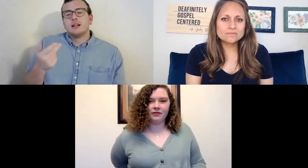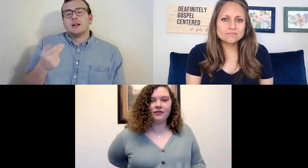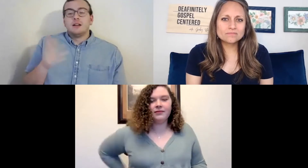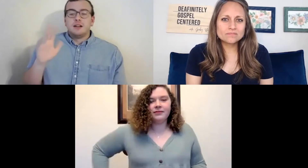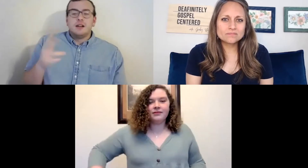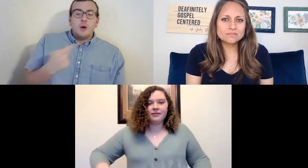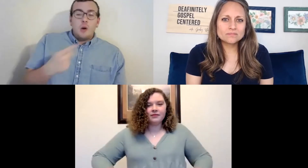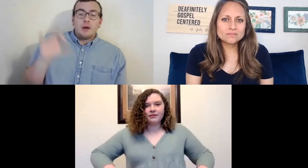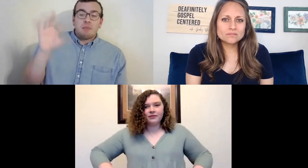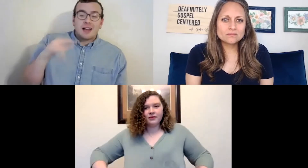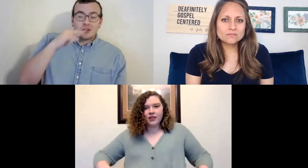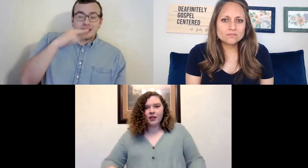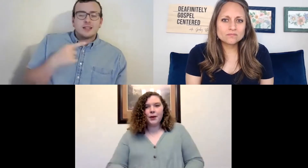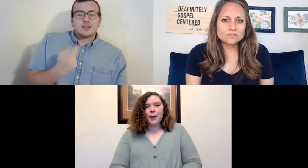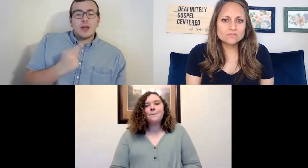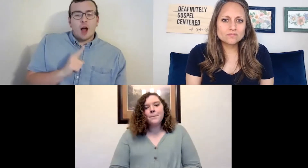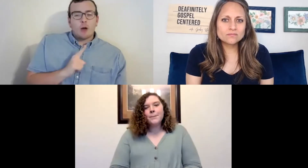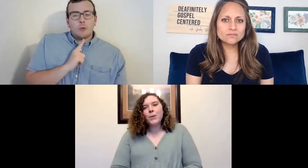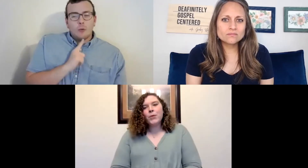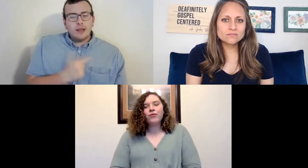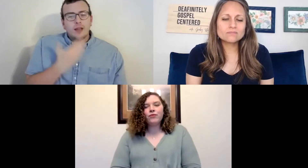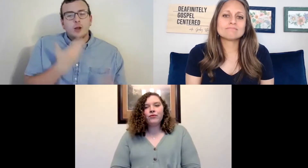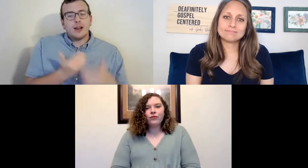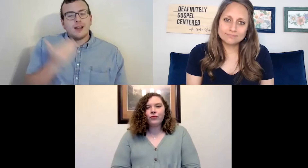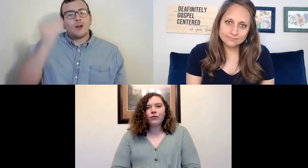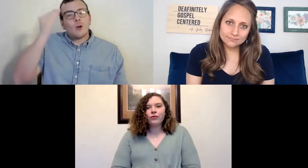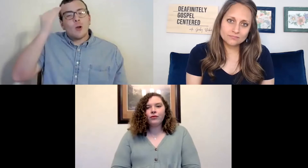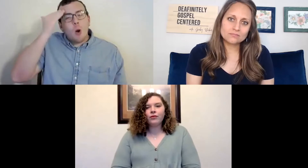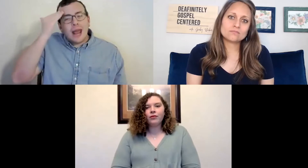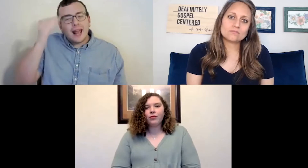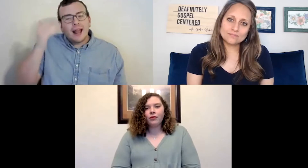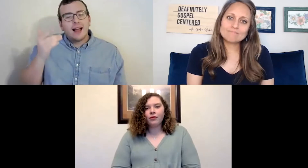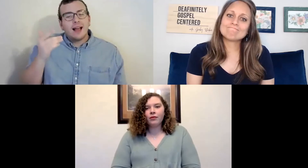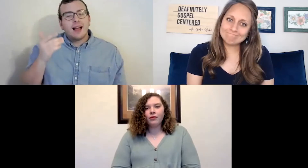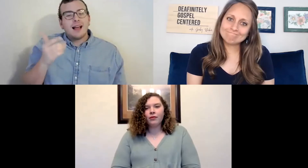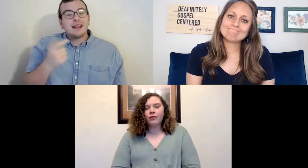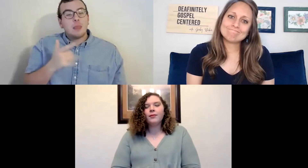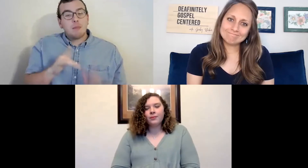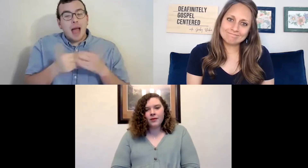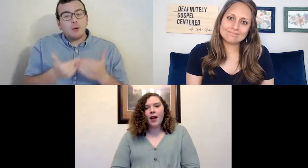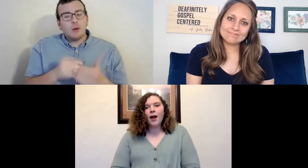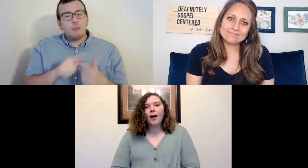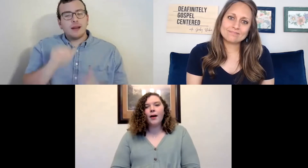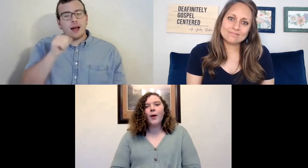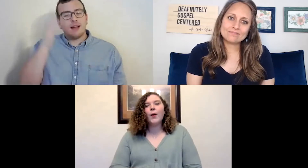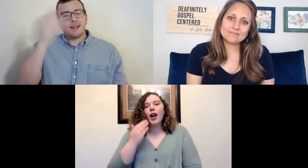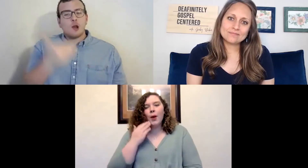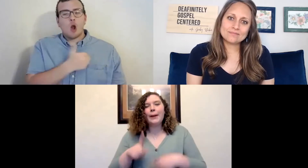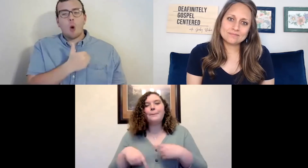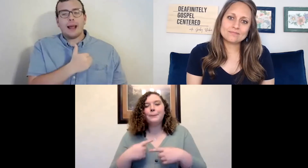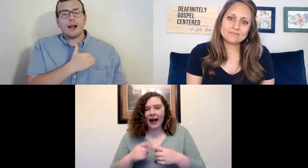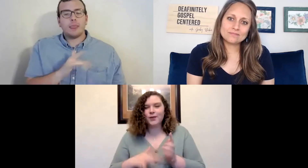so we had a pretty good, I'd say, awareness of the Bible, but not like a really